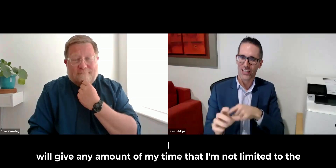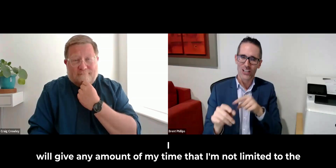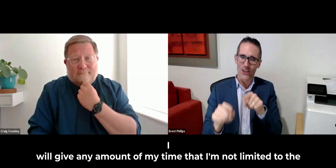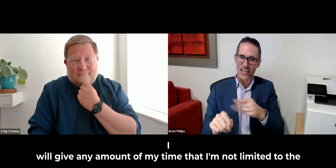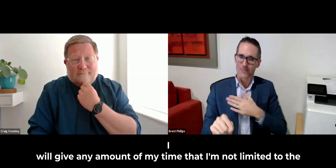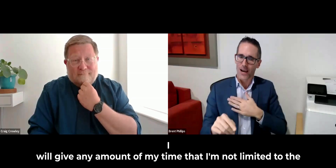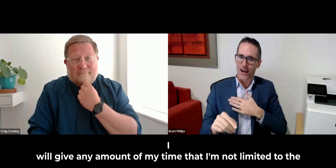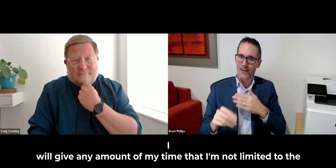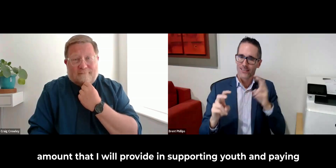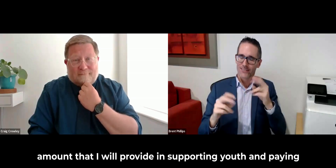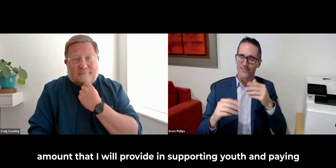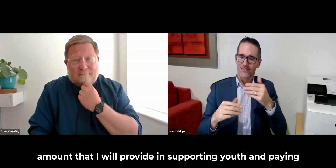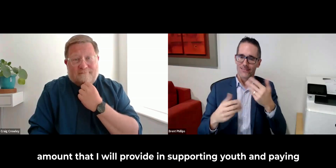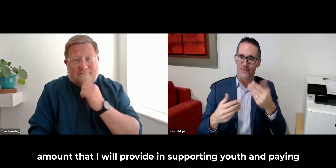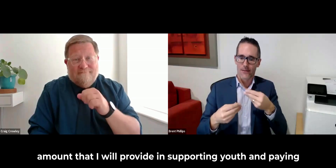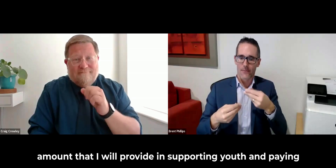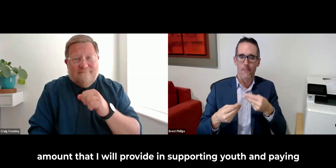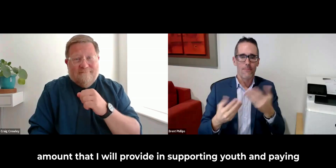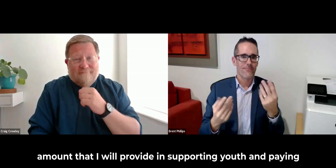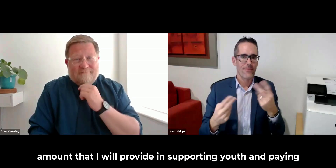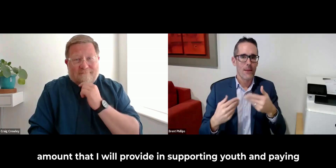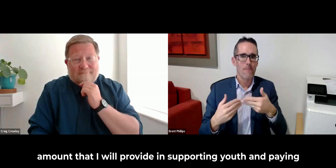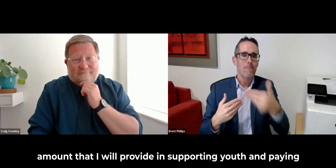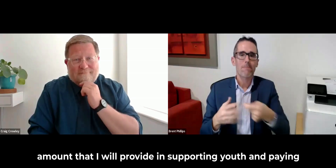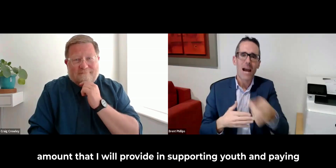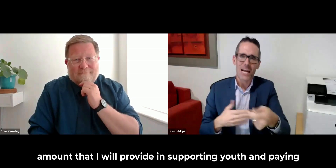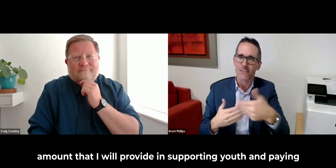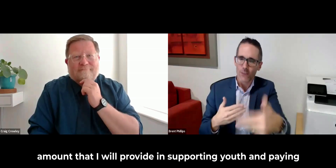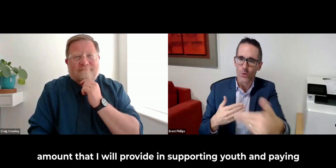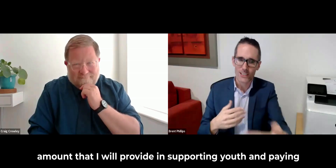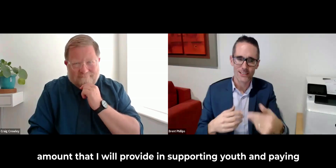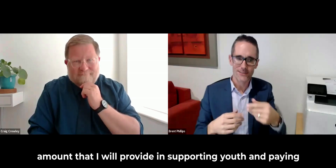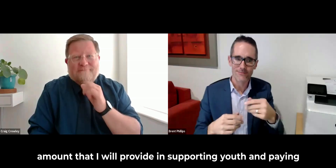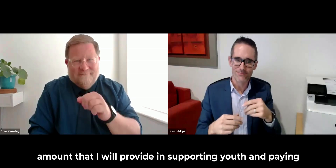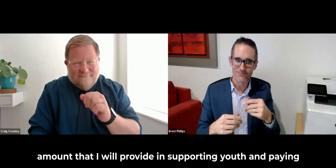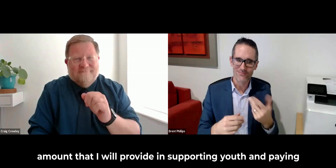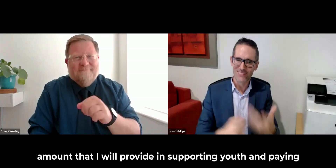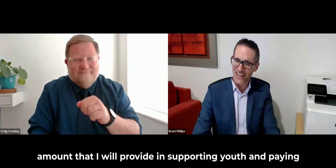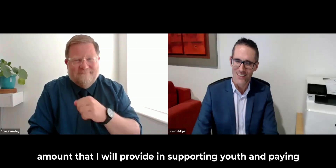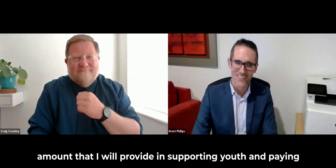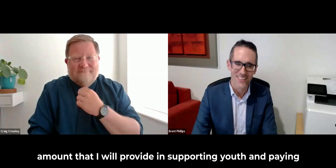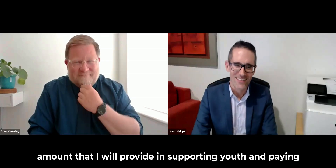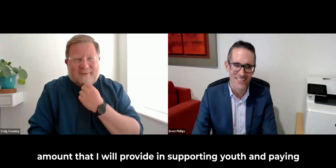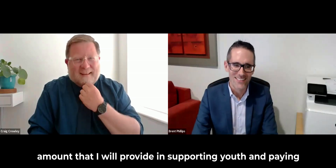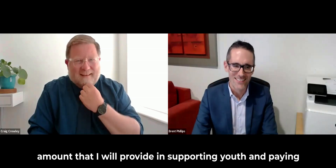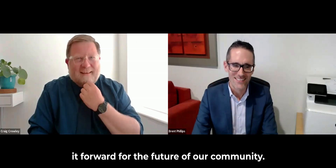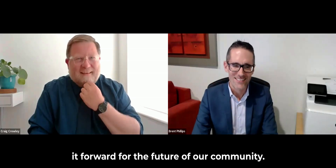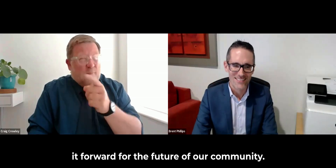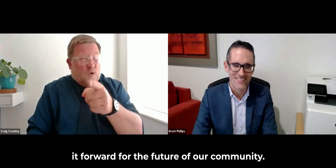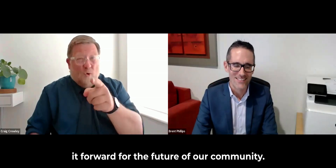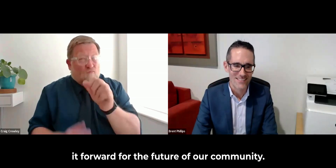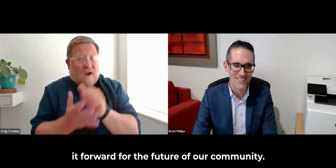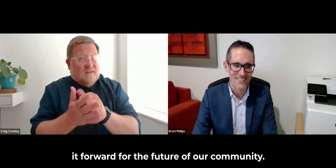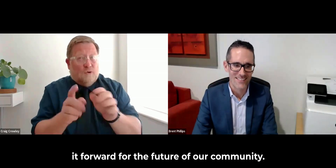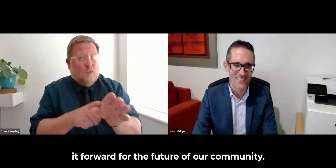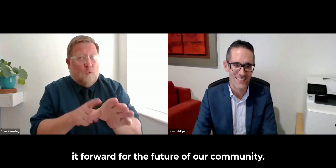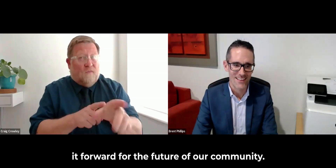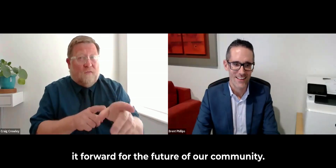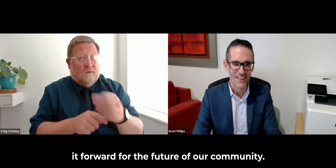I'm not limited to the amount that I will provide in supporting youth and paying it forward for the future of our